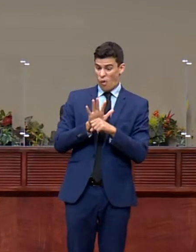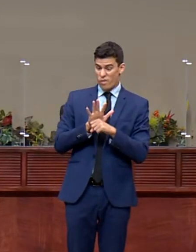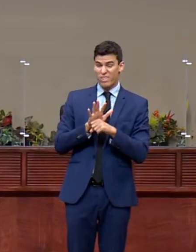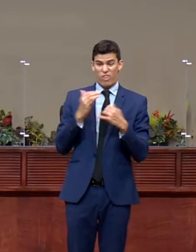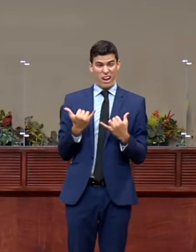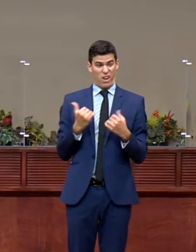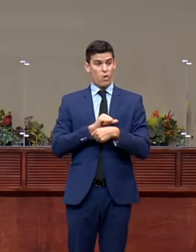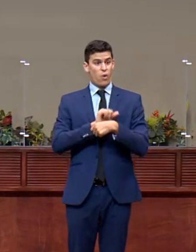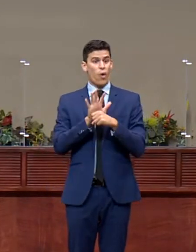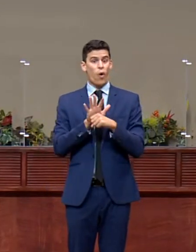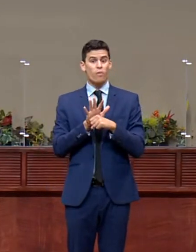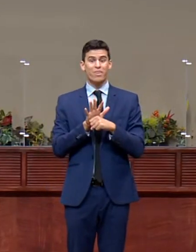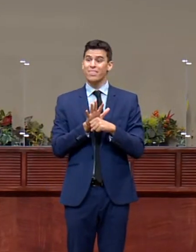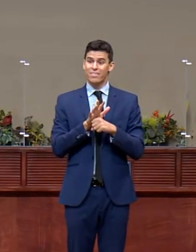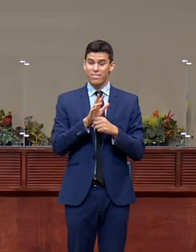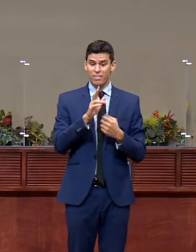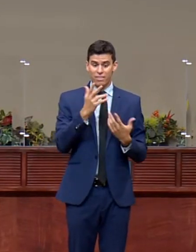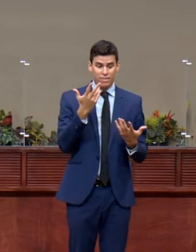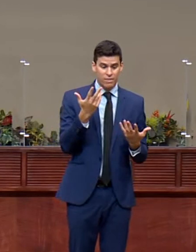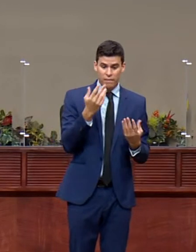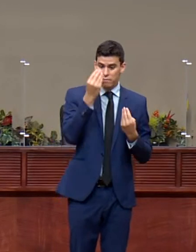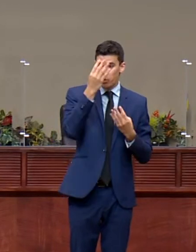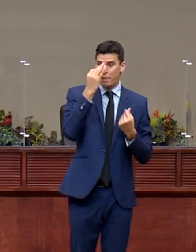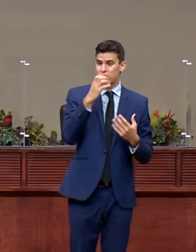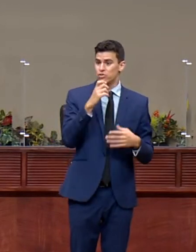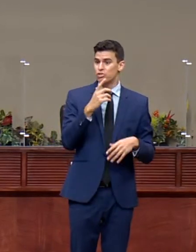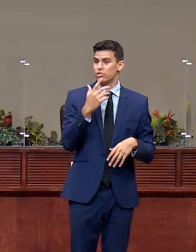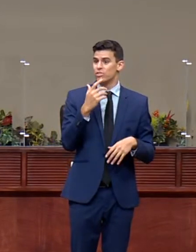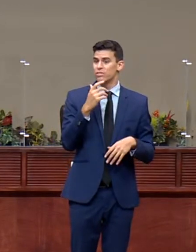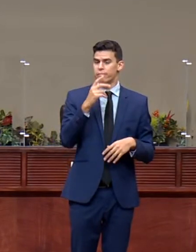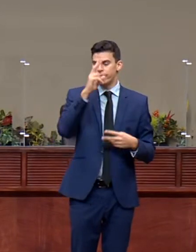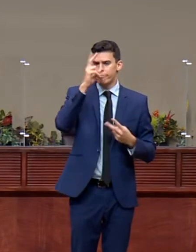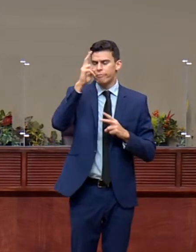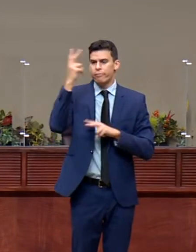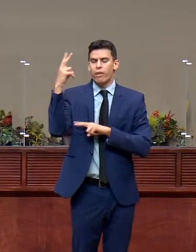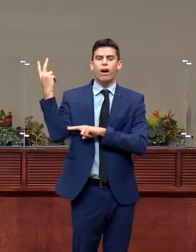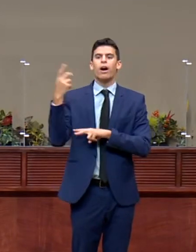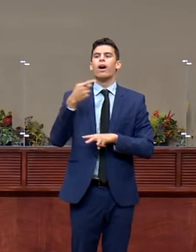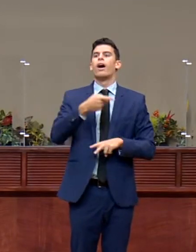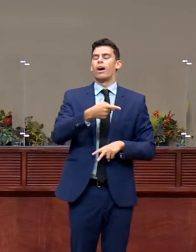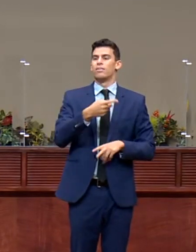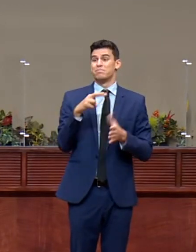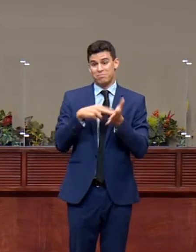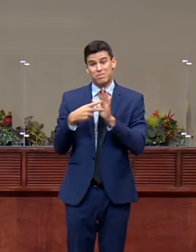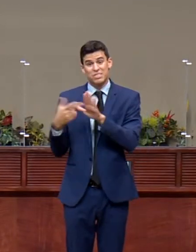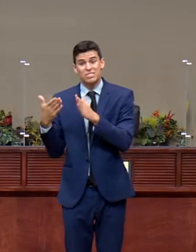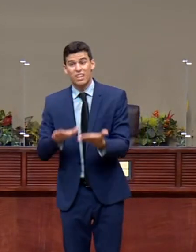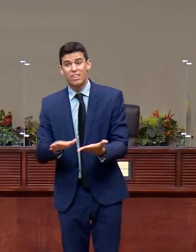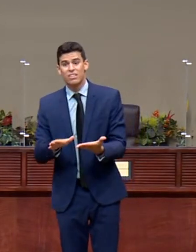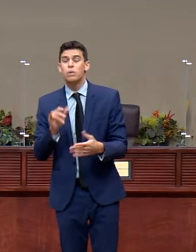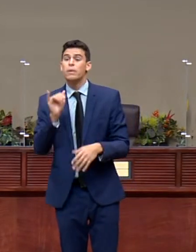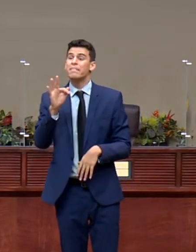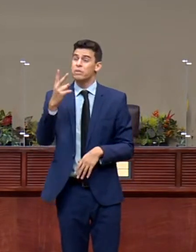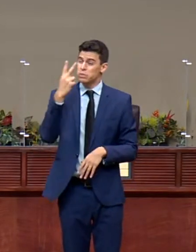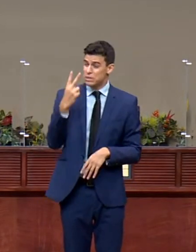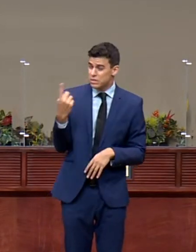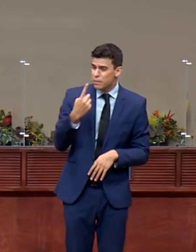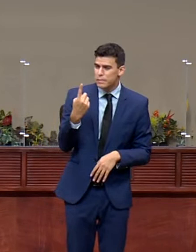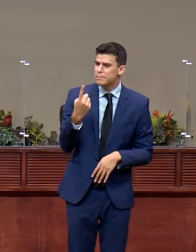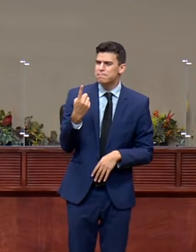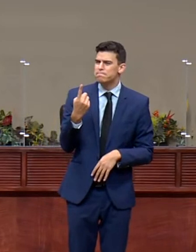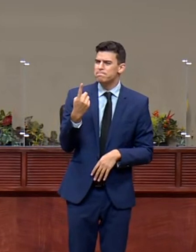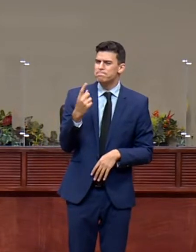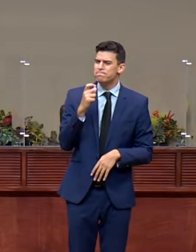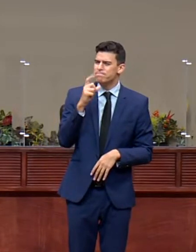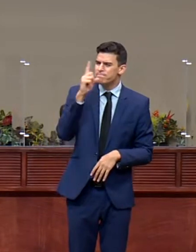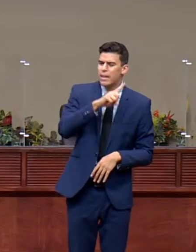misinformation equals death. So call out misinformation when you see it.